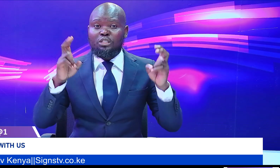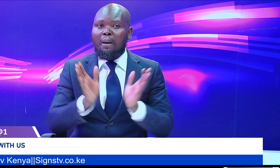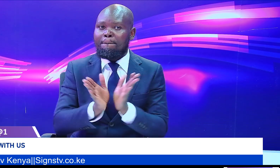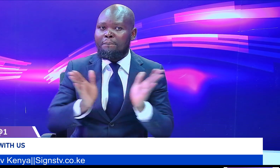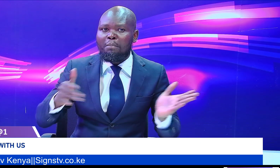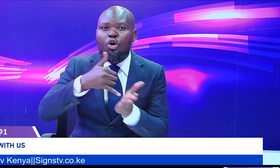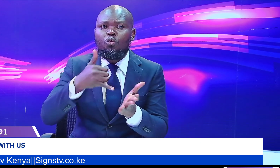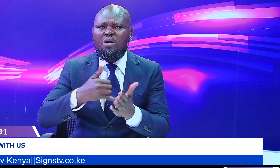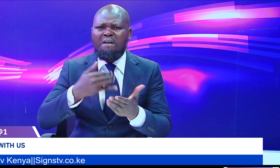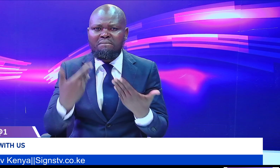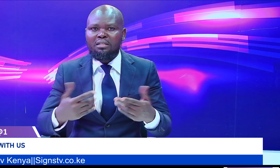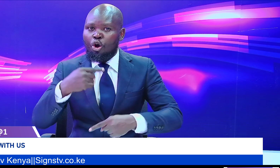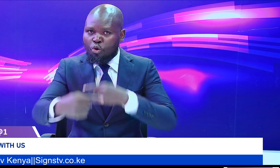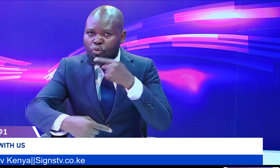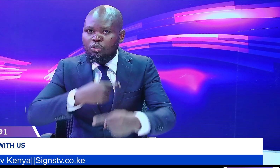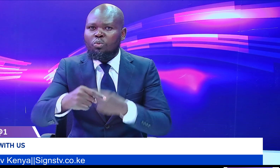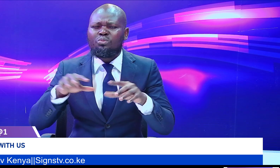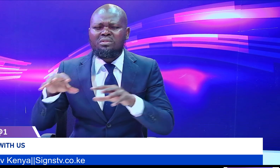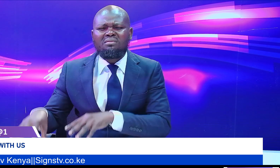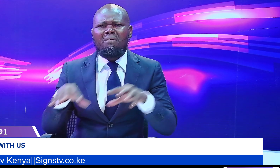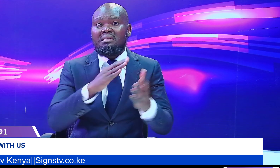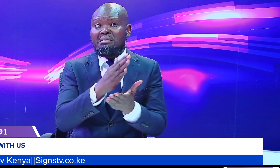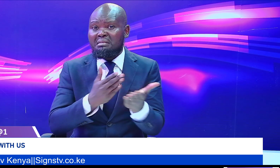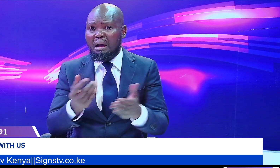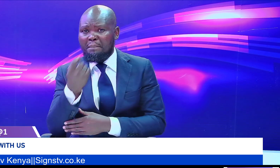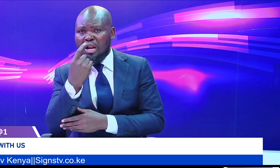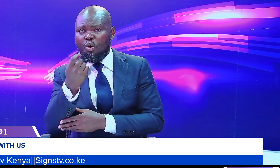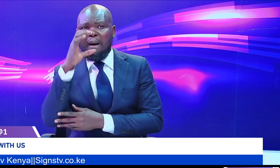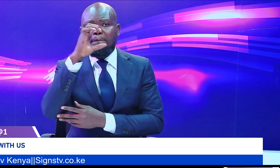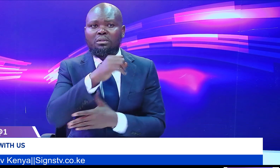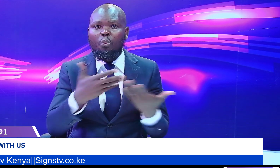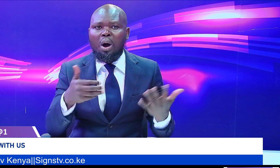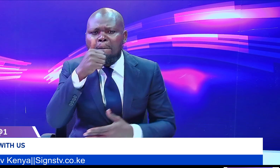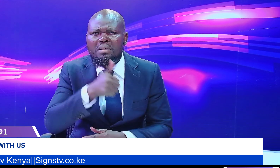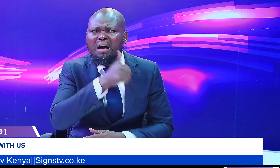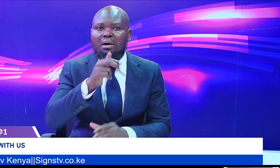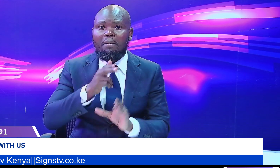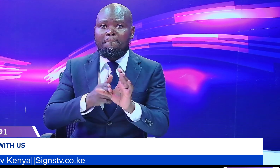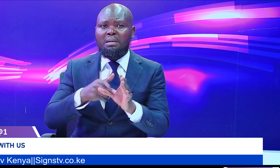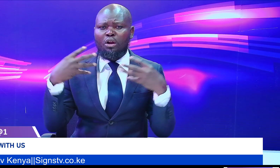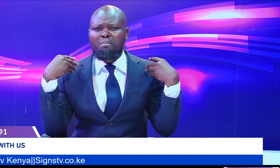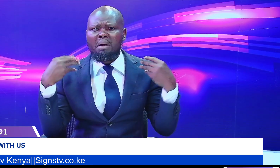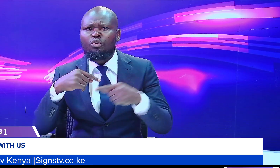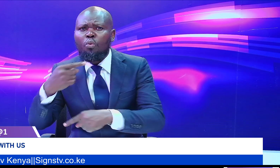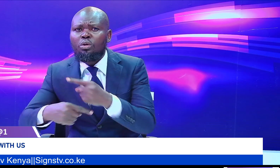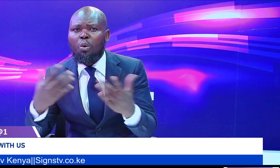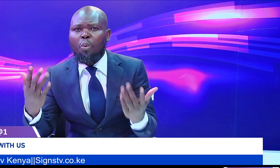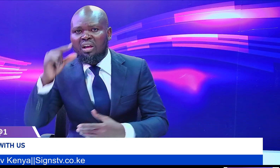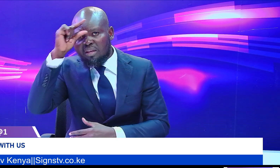patients of essential services. He noted that the public facilities continue to suffer as some medics prioritize